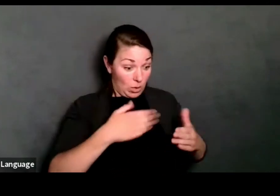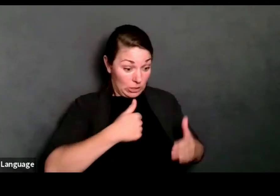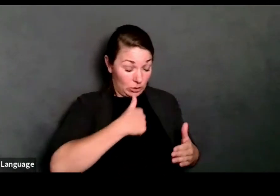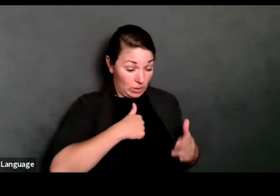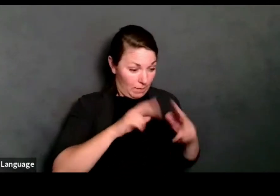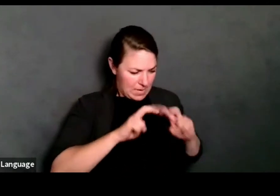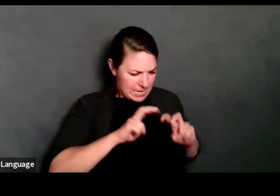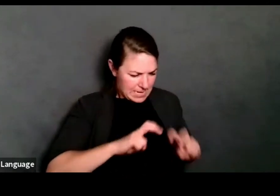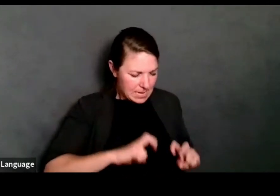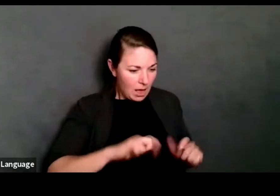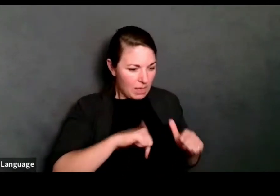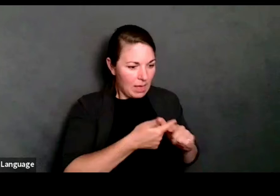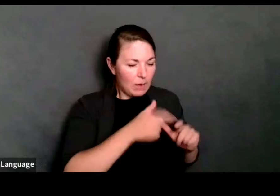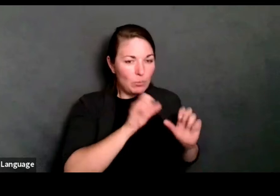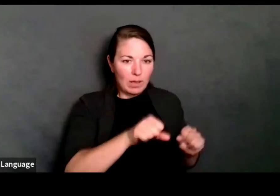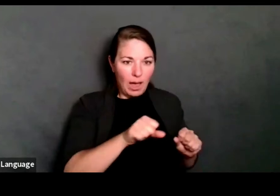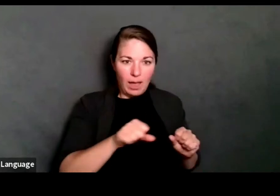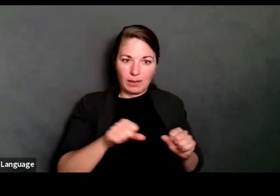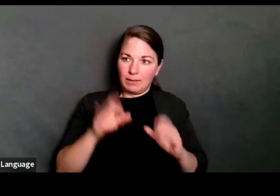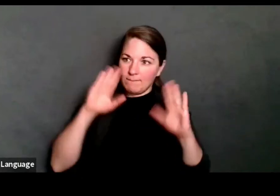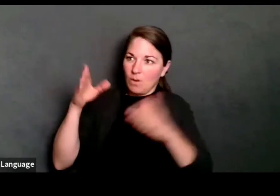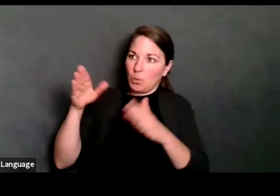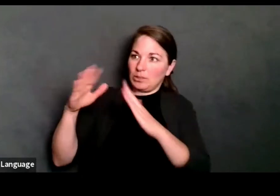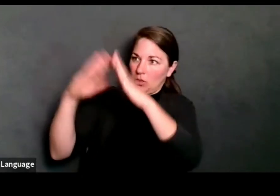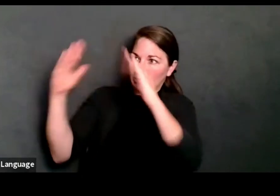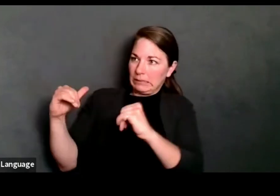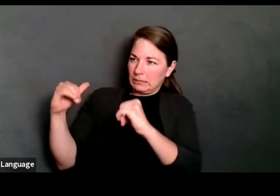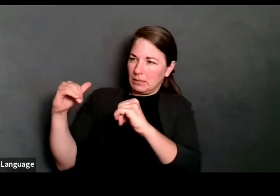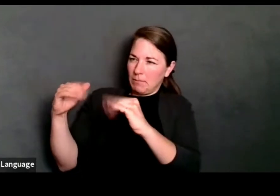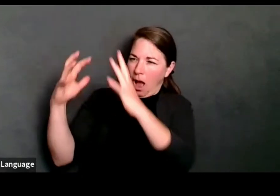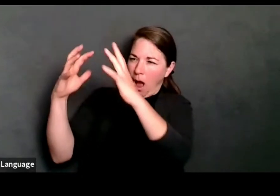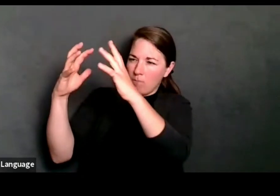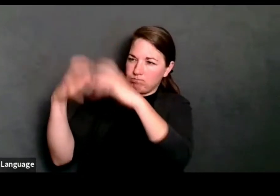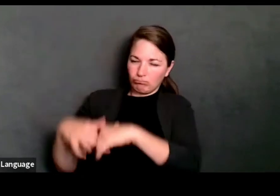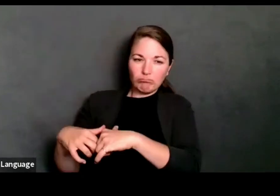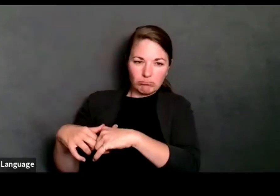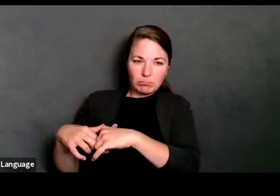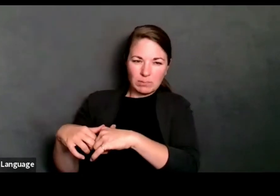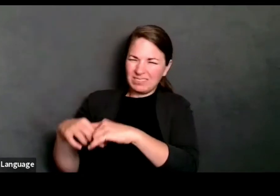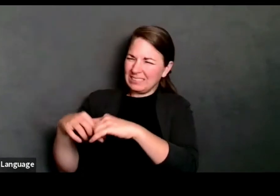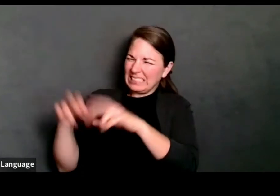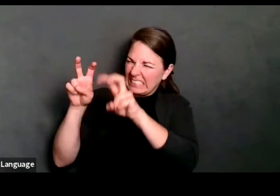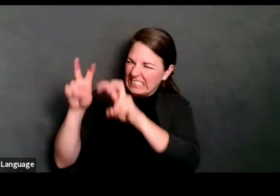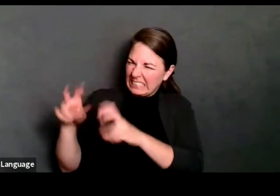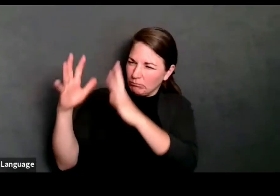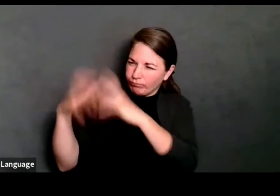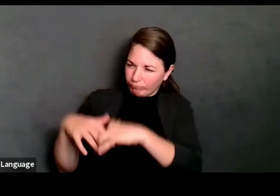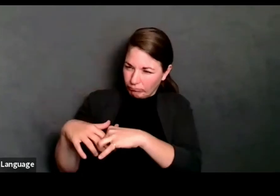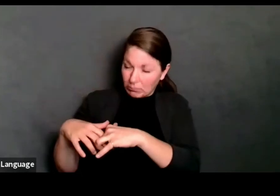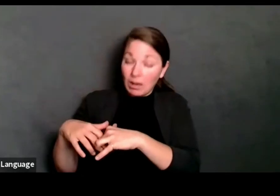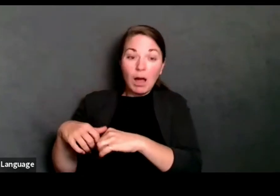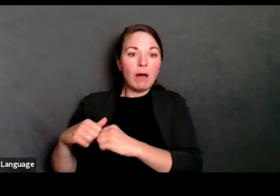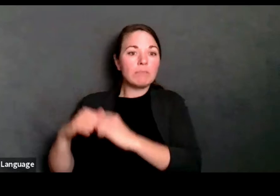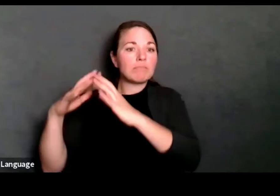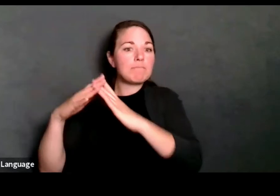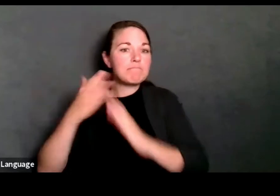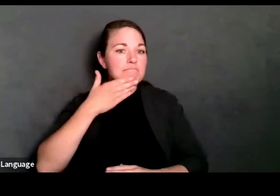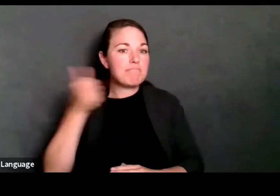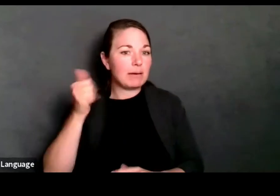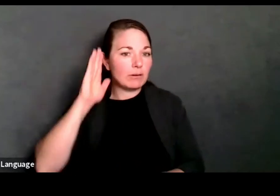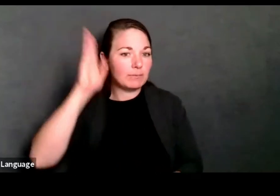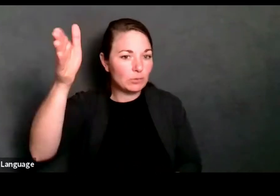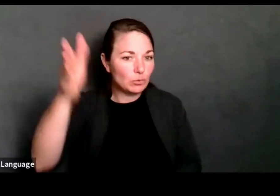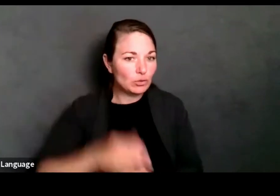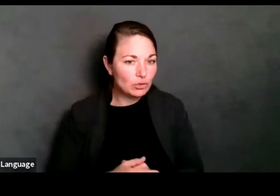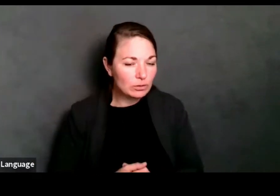more attentive we are as agents of oppressive systems to dismantling those systems, the more likely we are to create better outcomes.